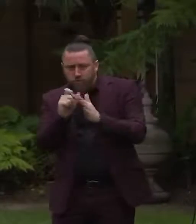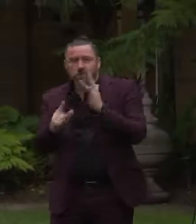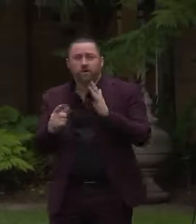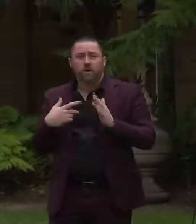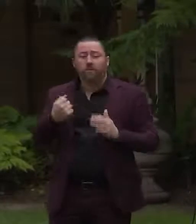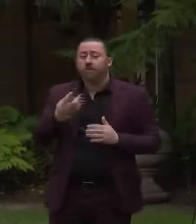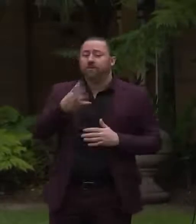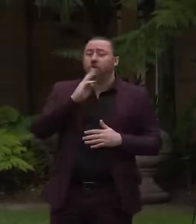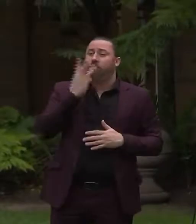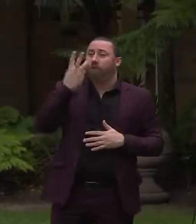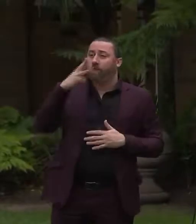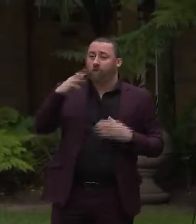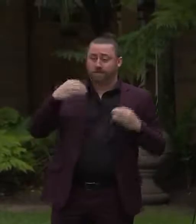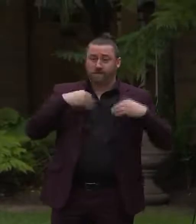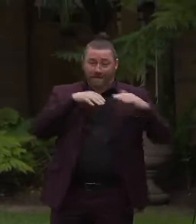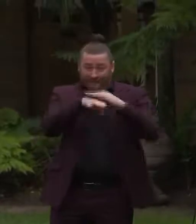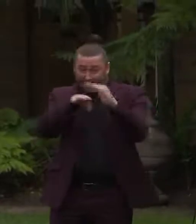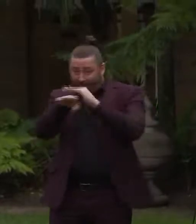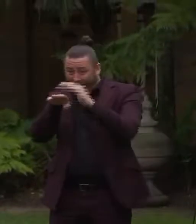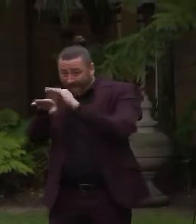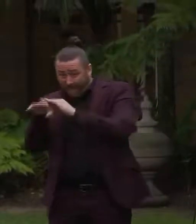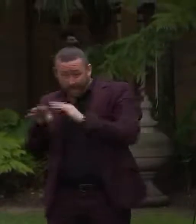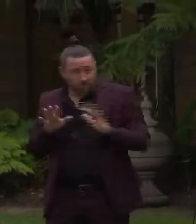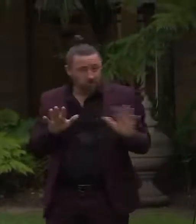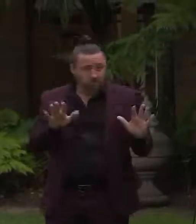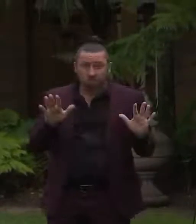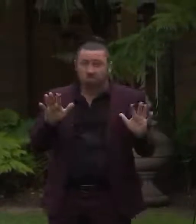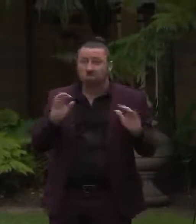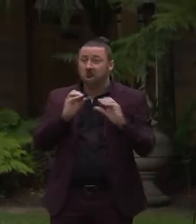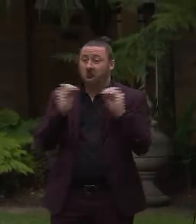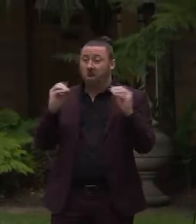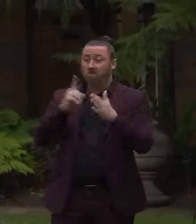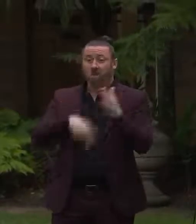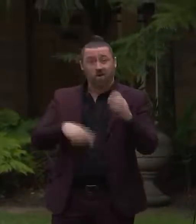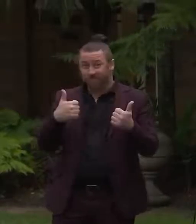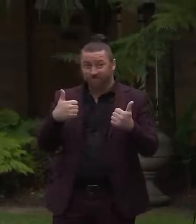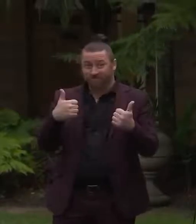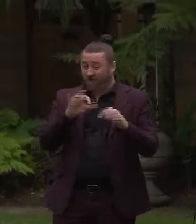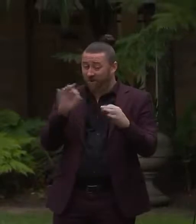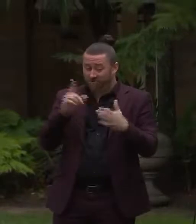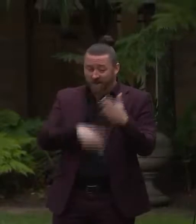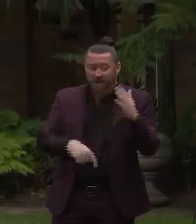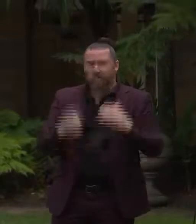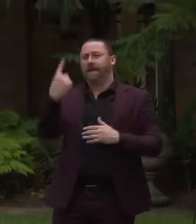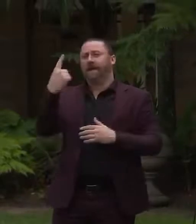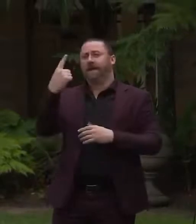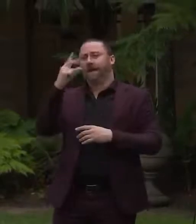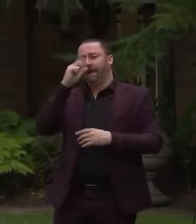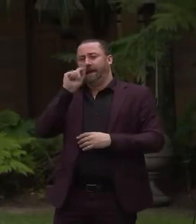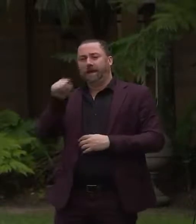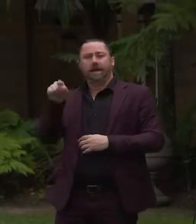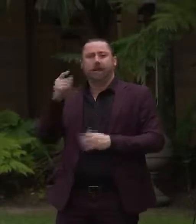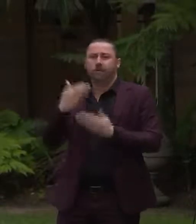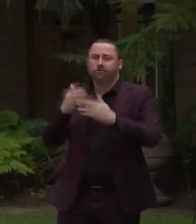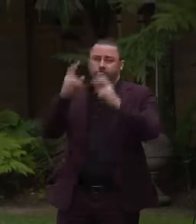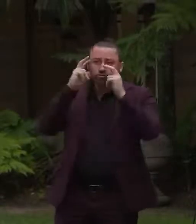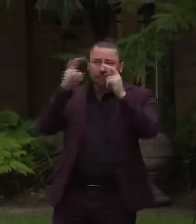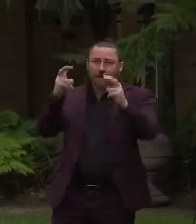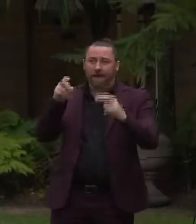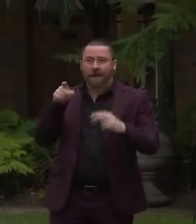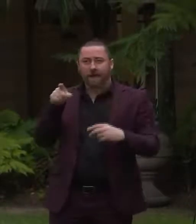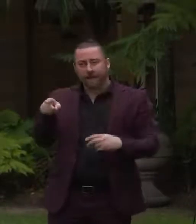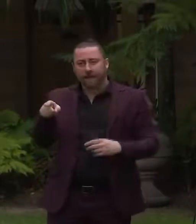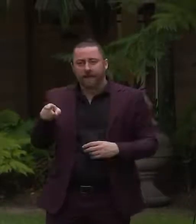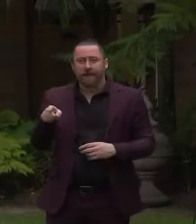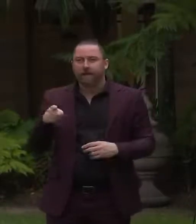430 businesses, and I'm happy to say no fines have been issued. We've had one additional incident of a young person on a train who was a fare